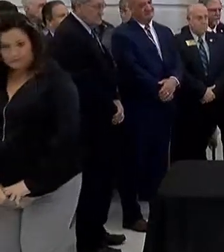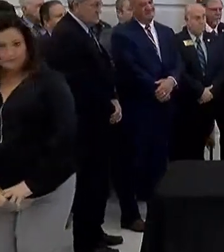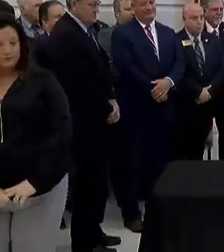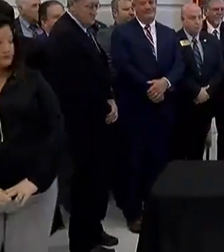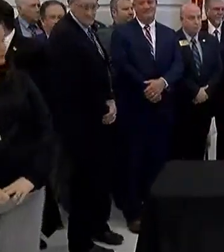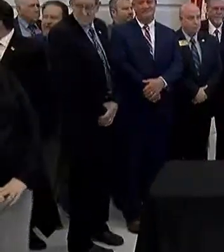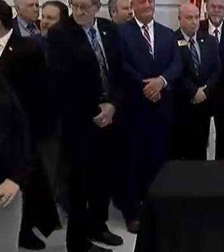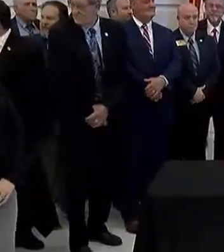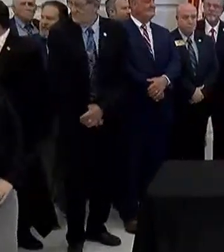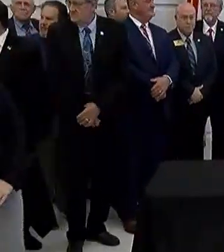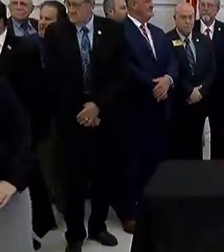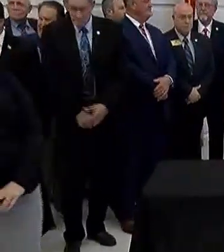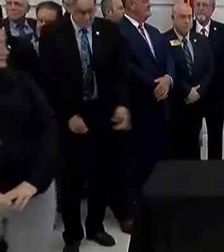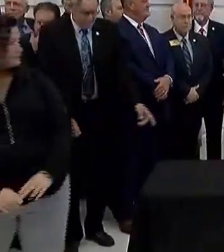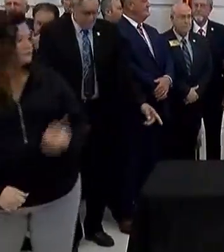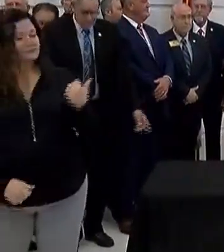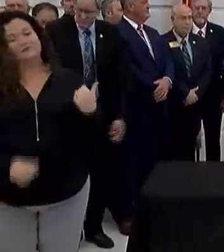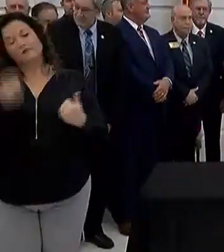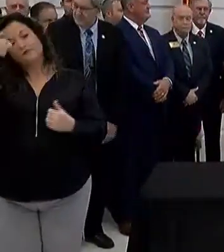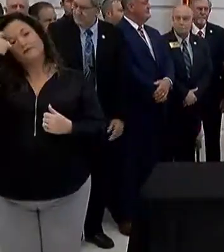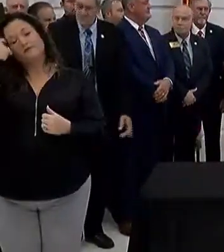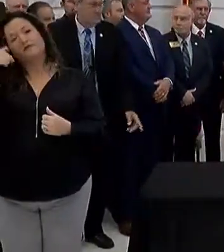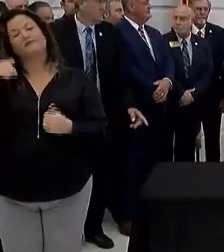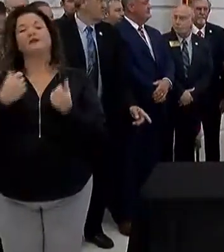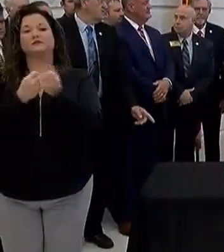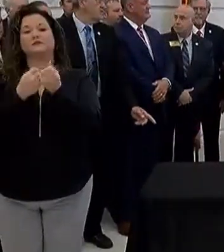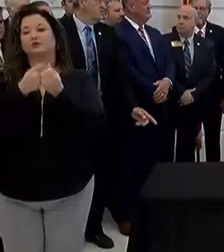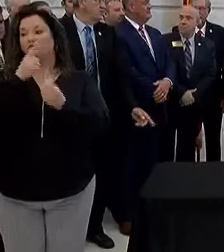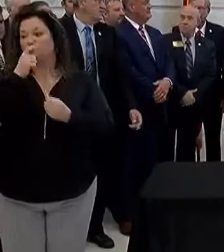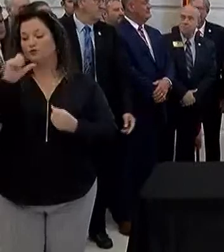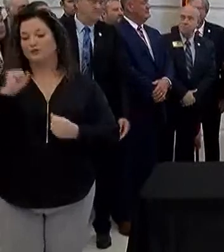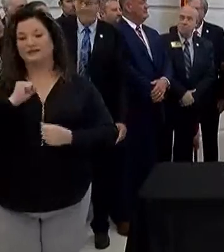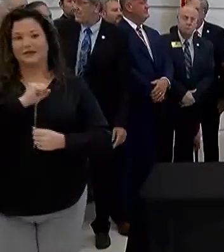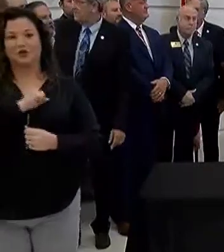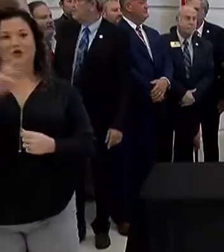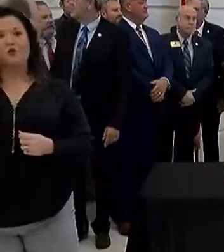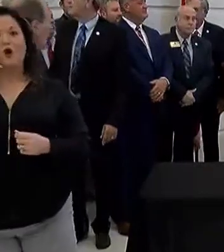John. And this is by Senator Wallace.